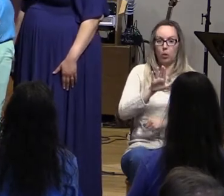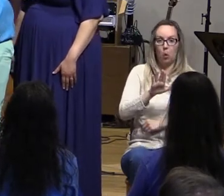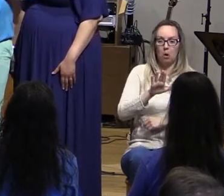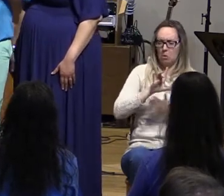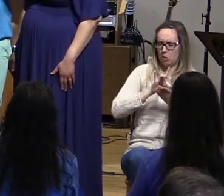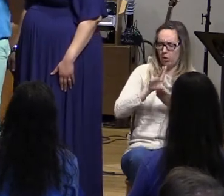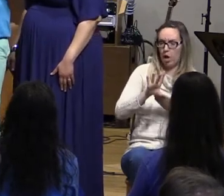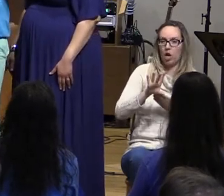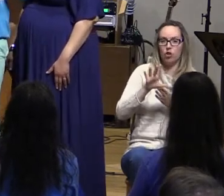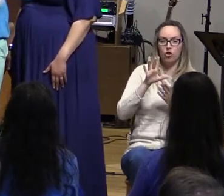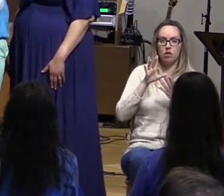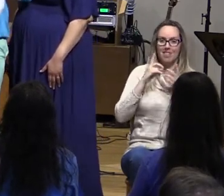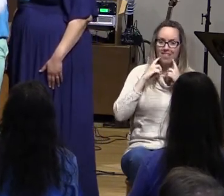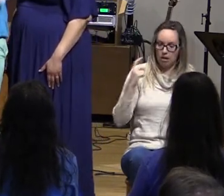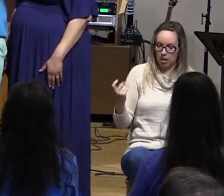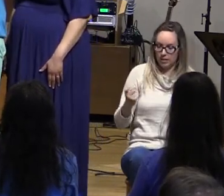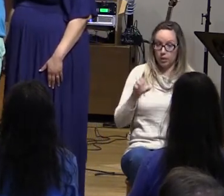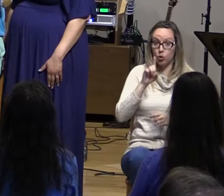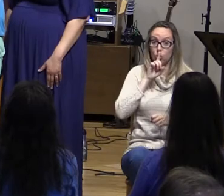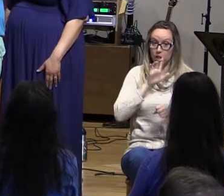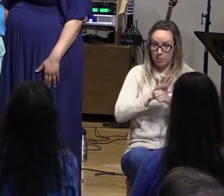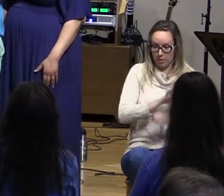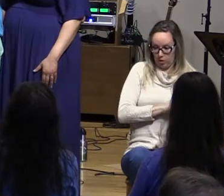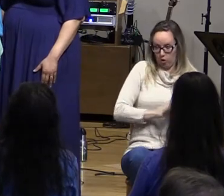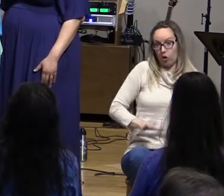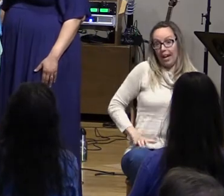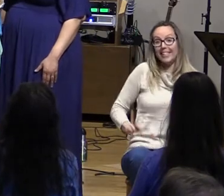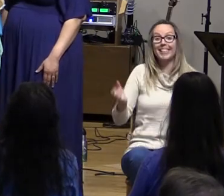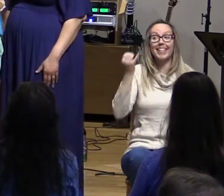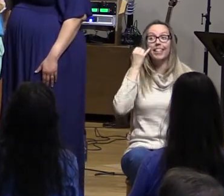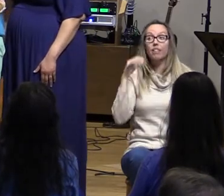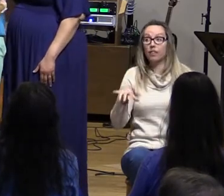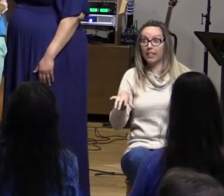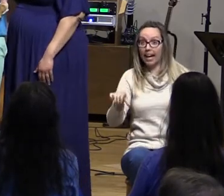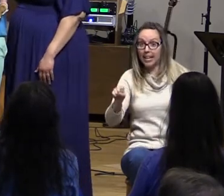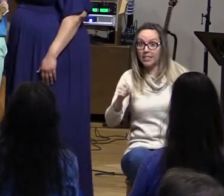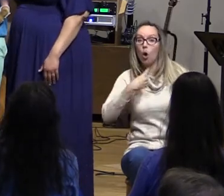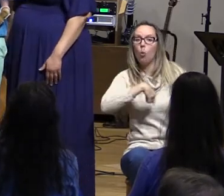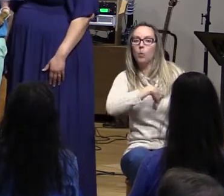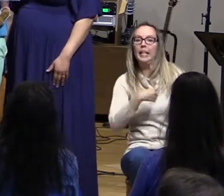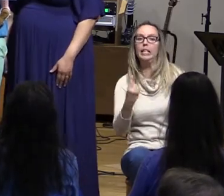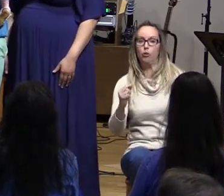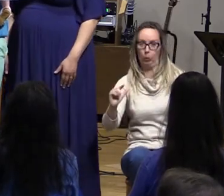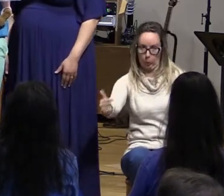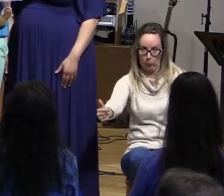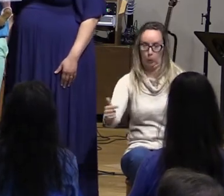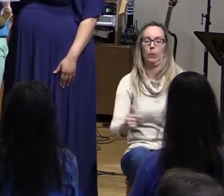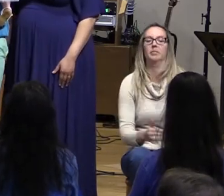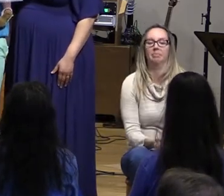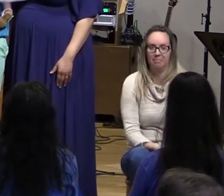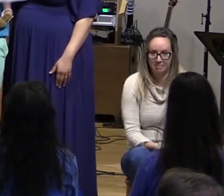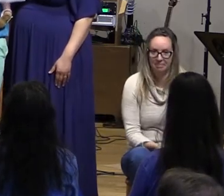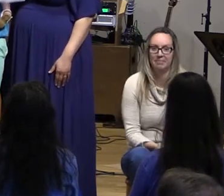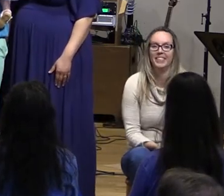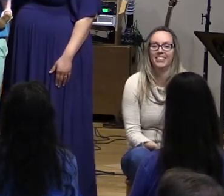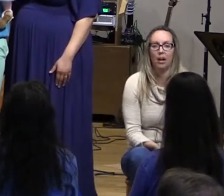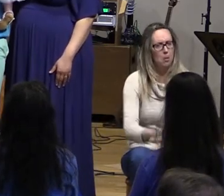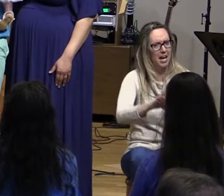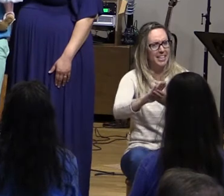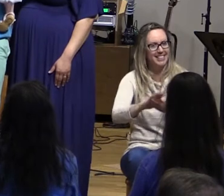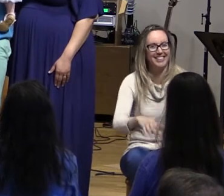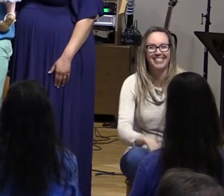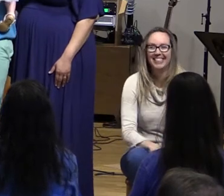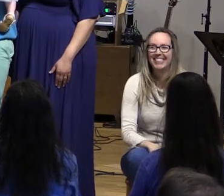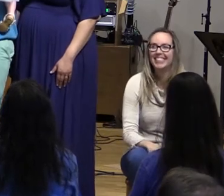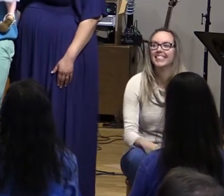of sin and your commitment to Christ? If so, let me hear it. We do. Nice.